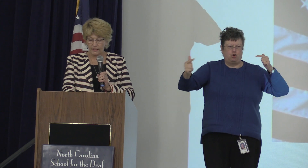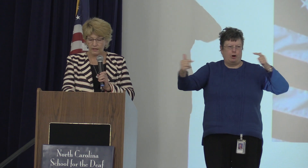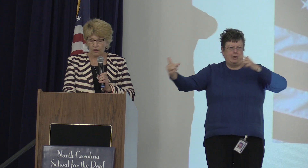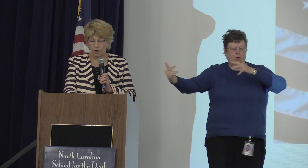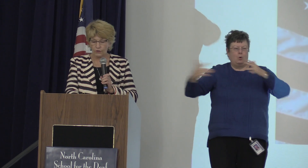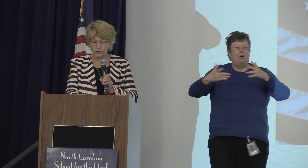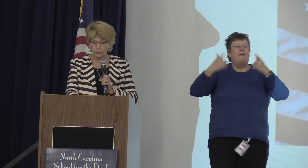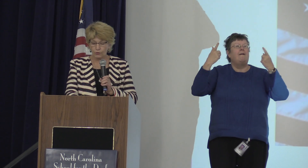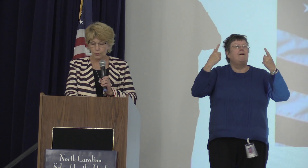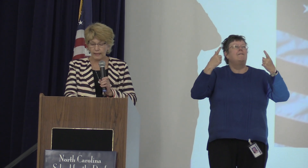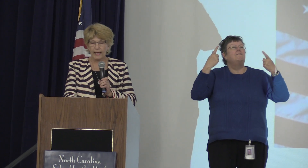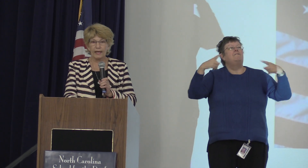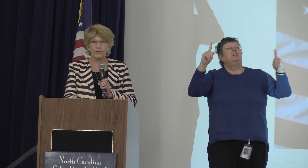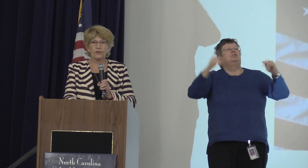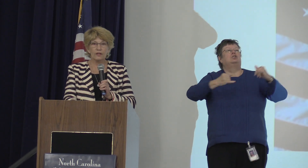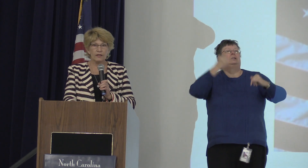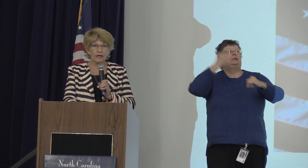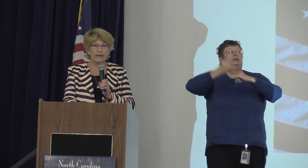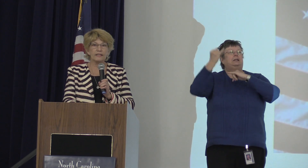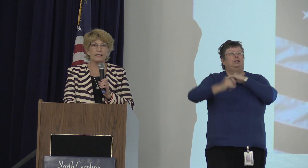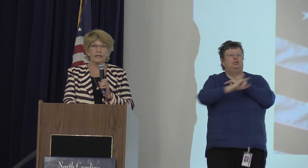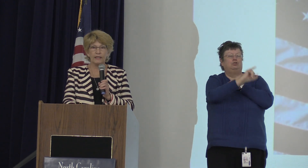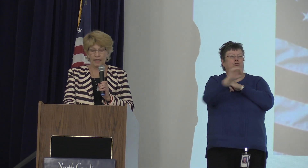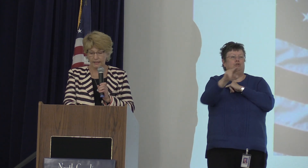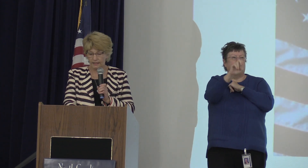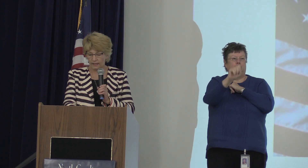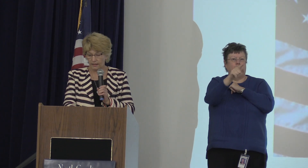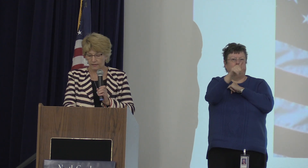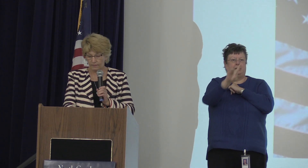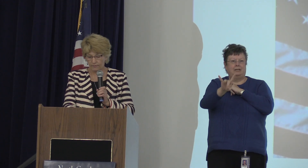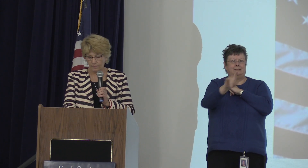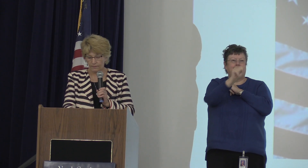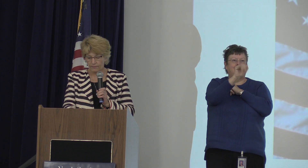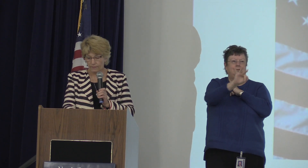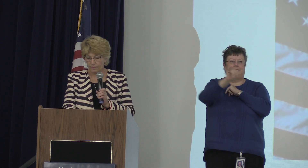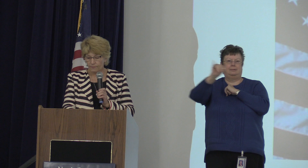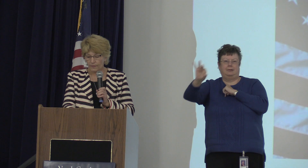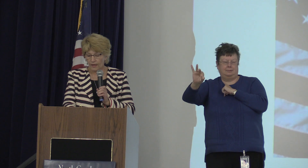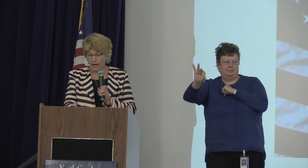officially ended on June 28, 1919.